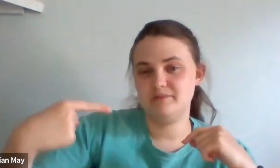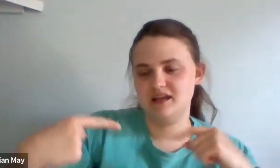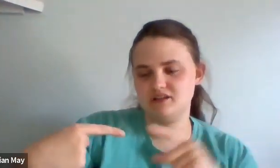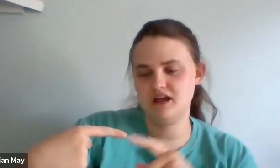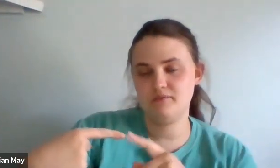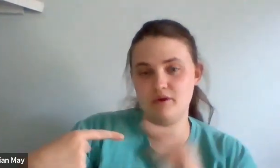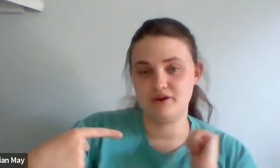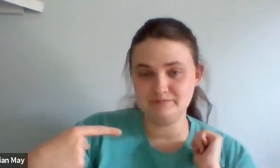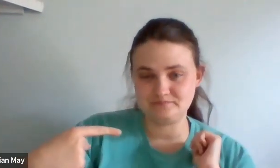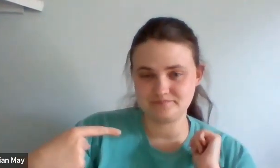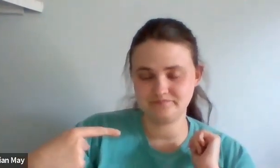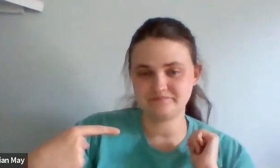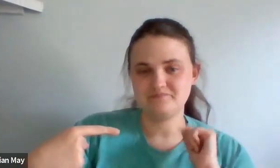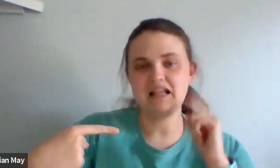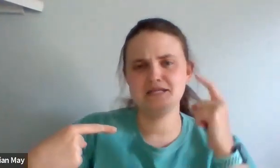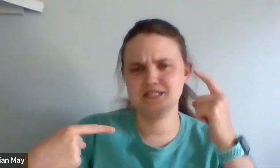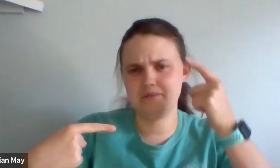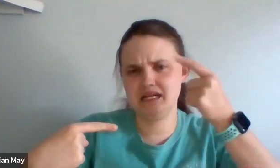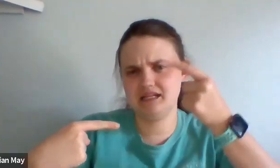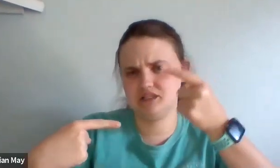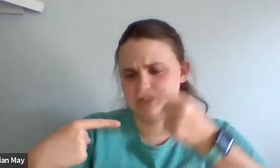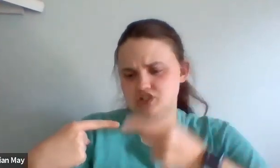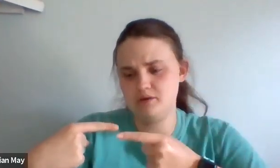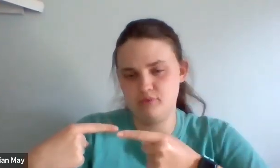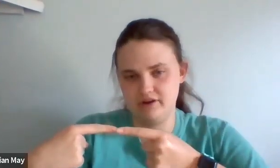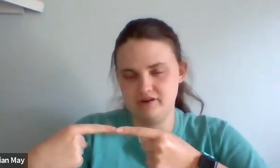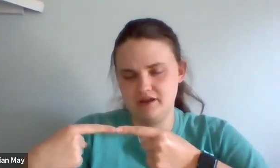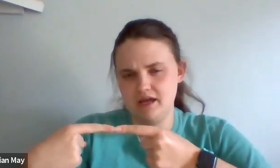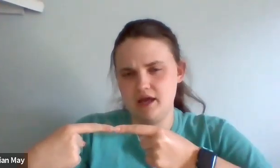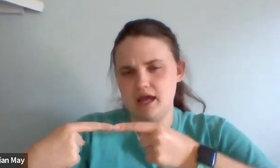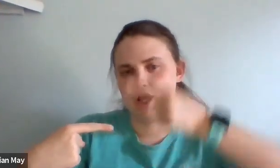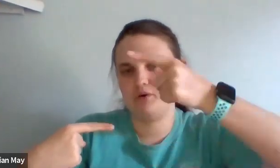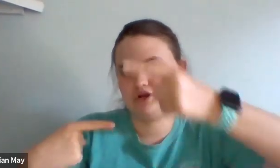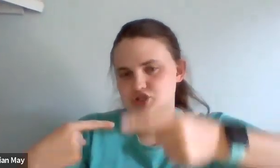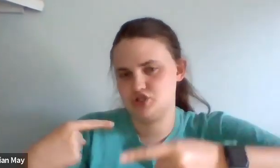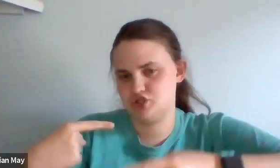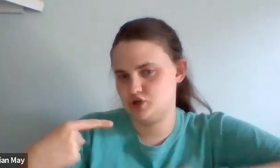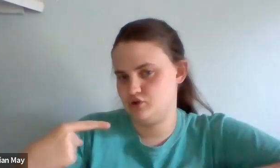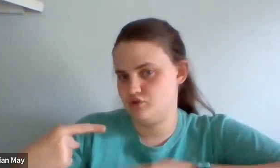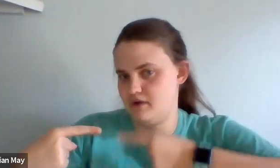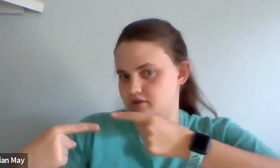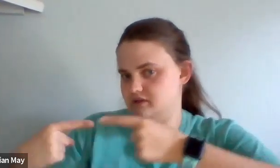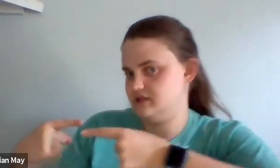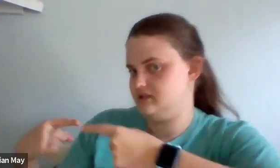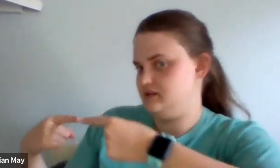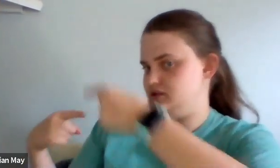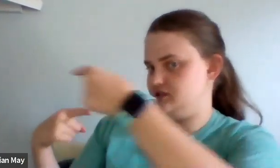hand's going to have a pointer. Dominant hand's going to start pointer and go in a circle around it.